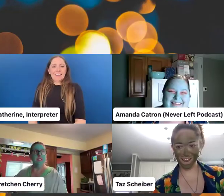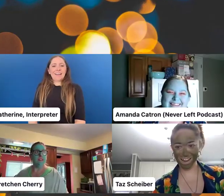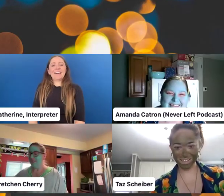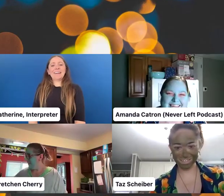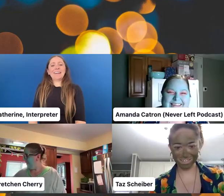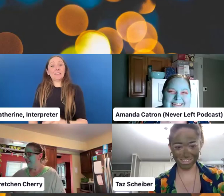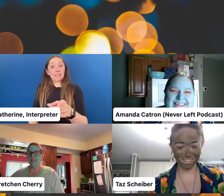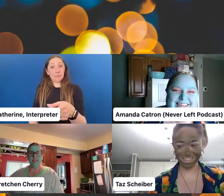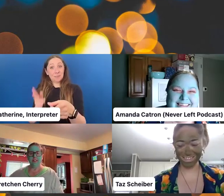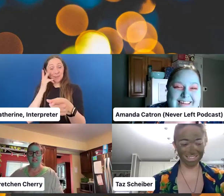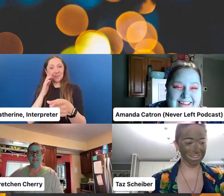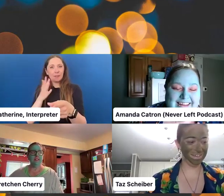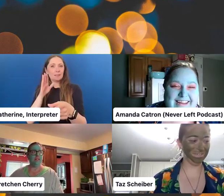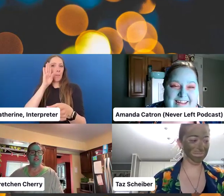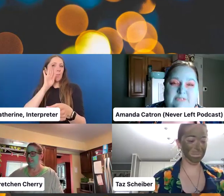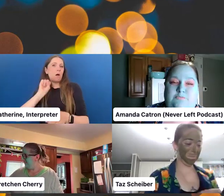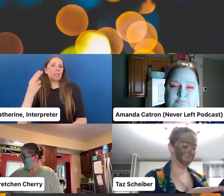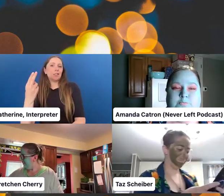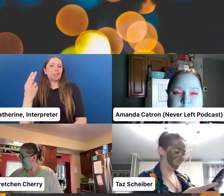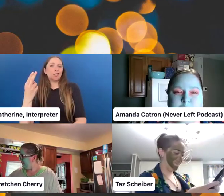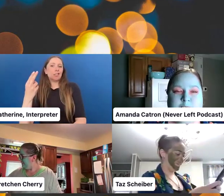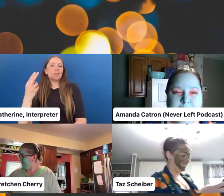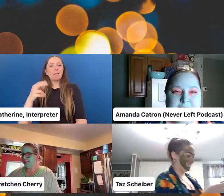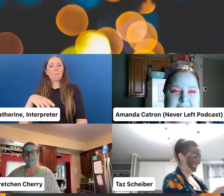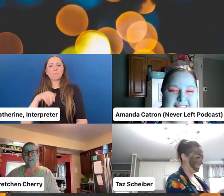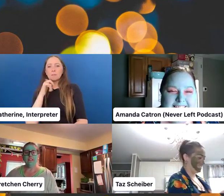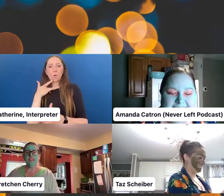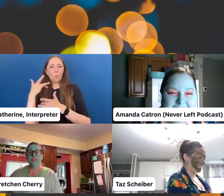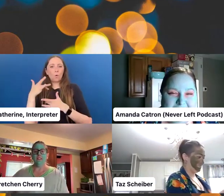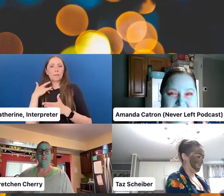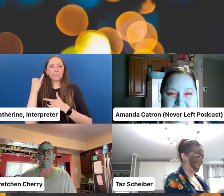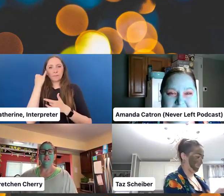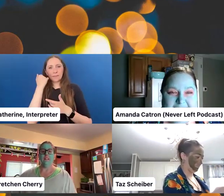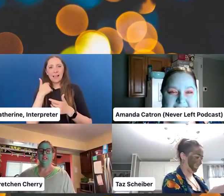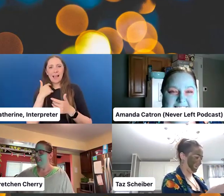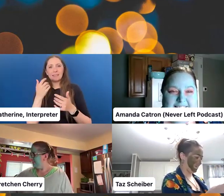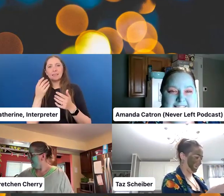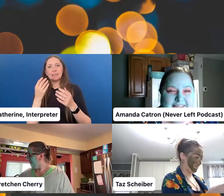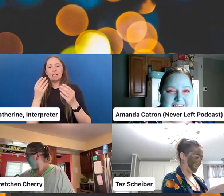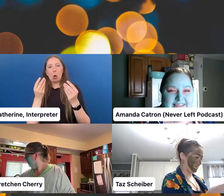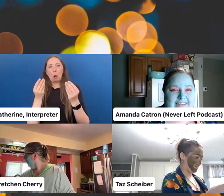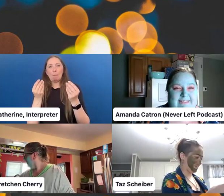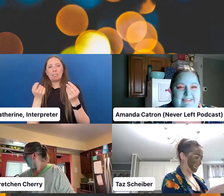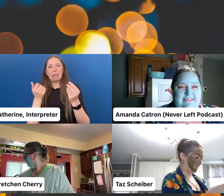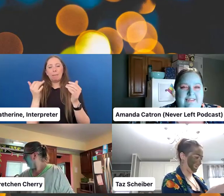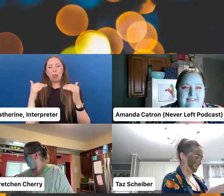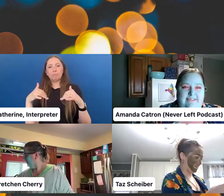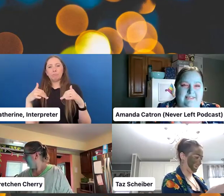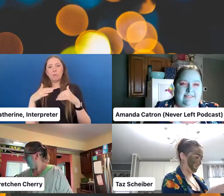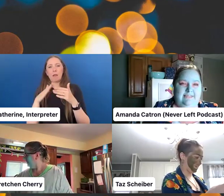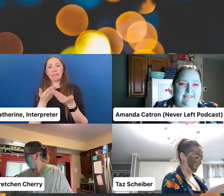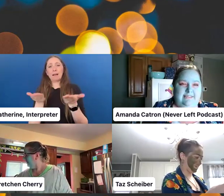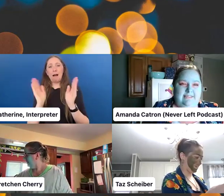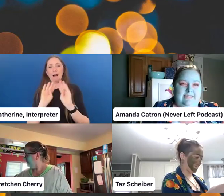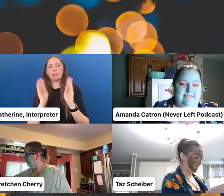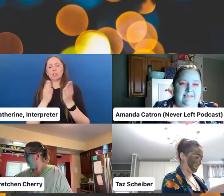And you see mine's brownish. And don't worry, like I said, if yours has crumbled on the sides especially, just